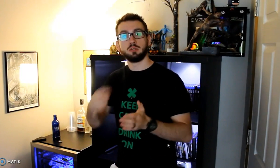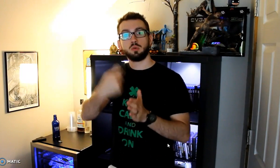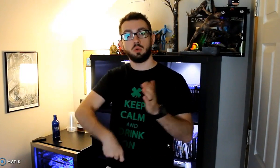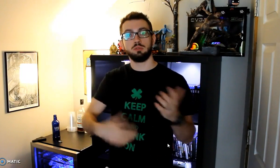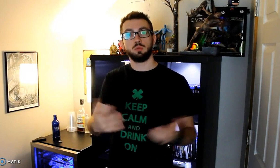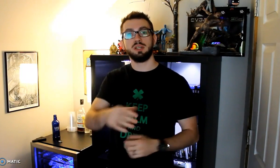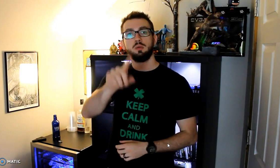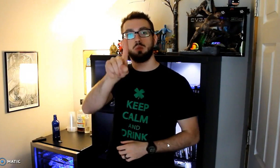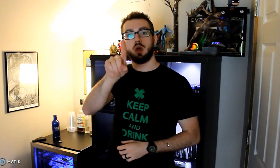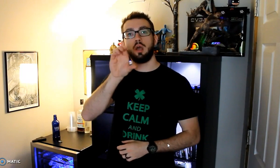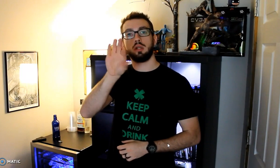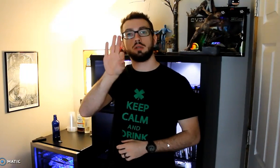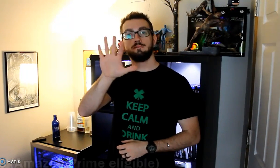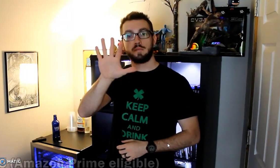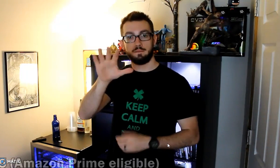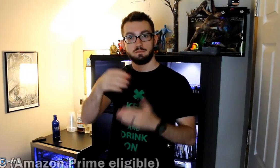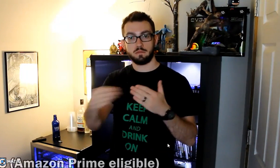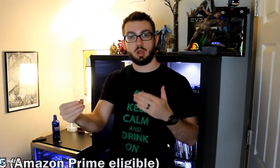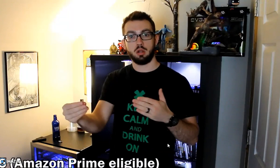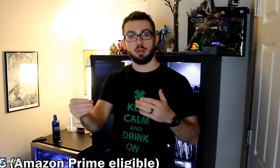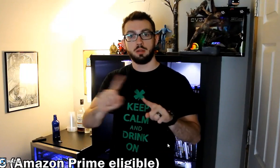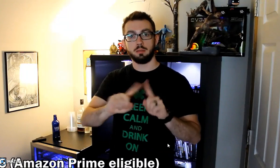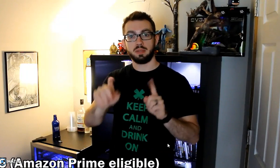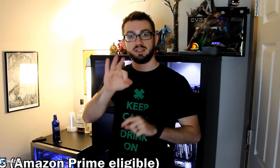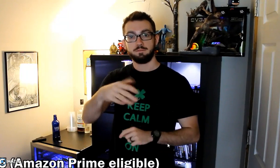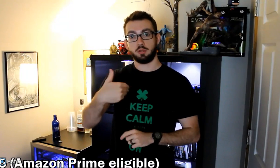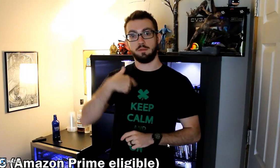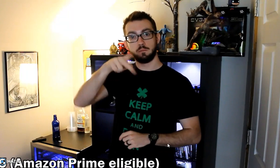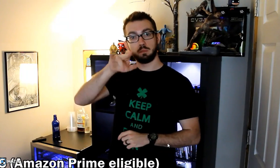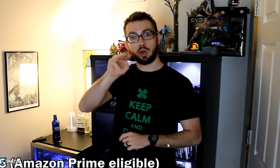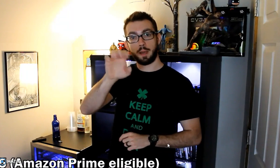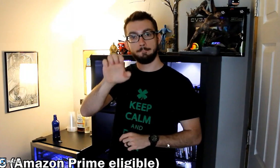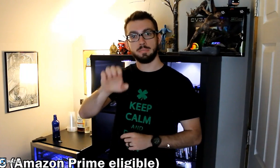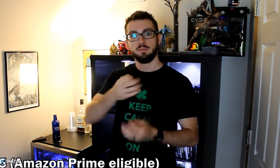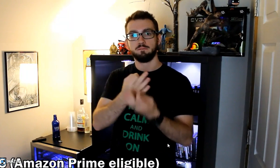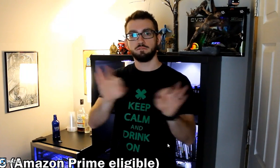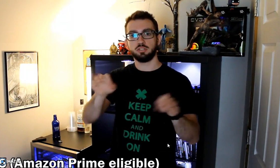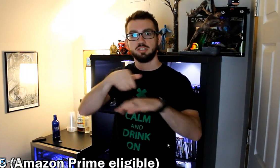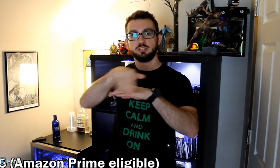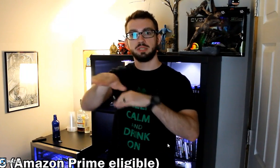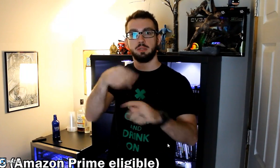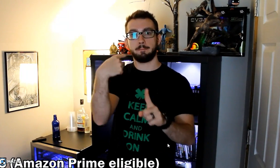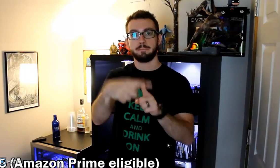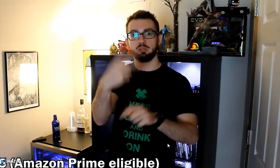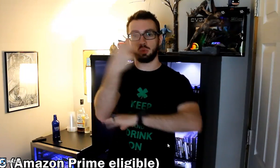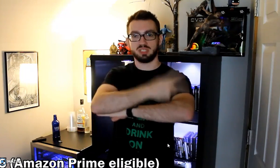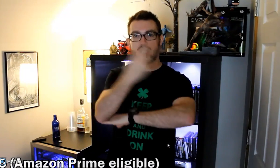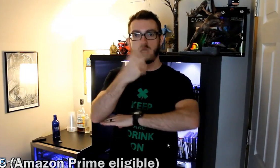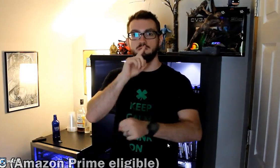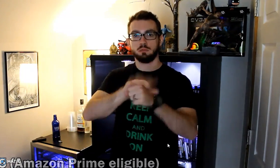Okay, so this costs about $195, but if you have Amazon Prime, there's free shipping and a